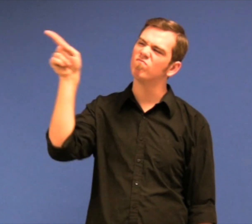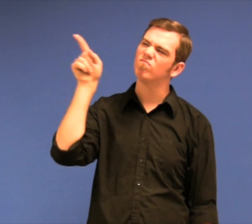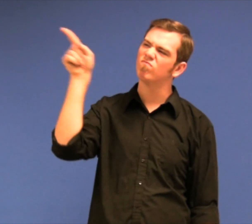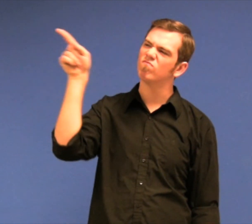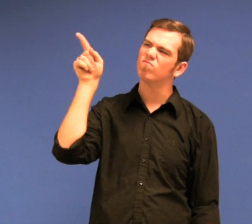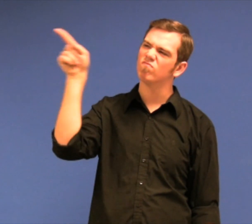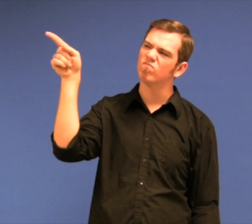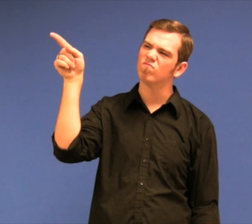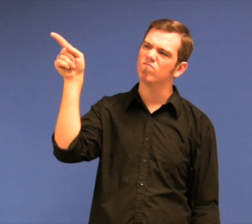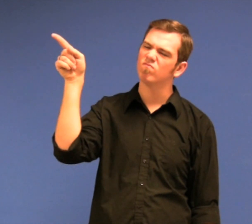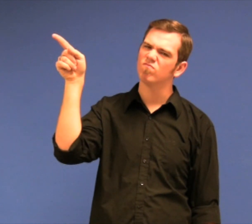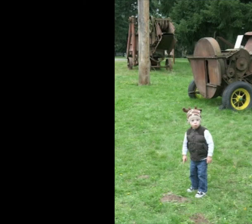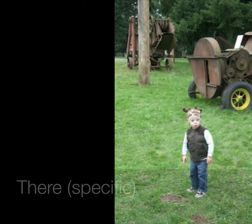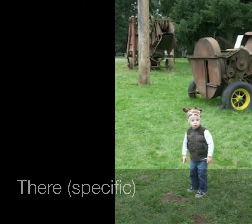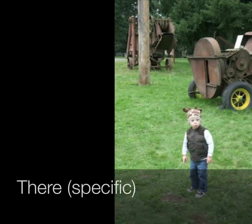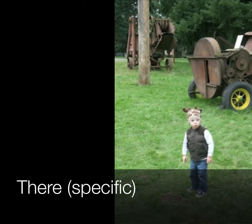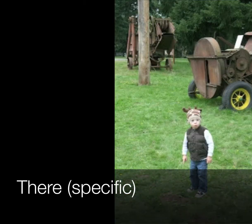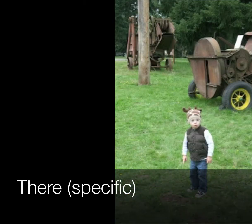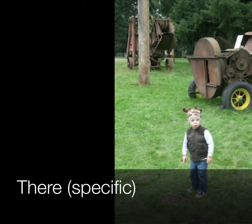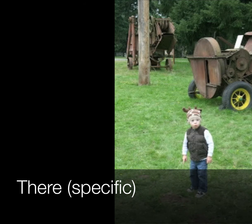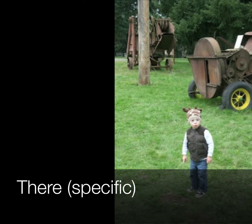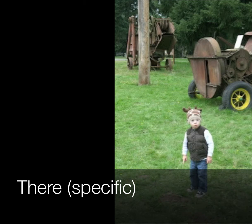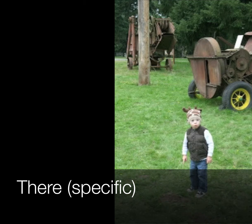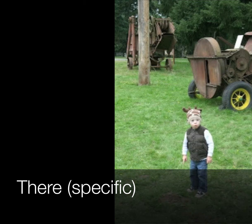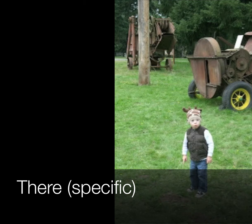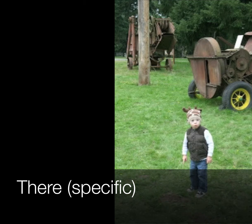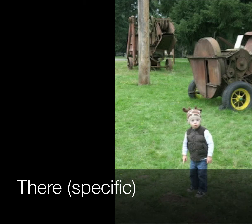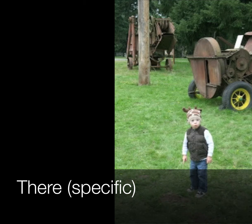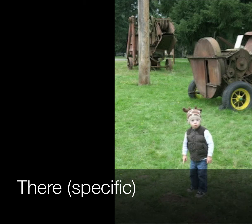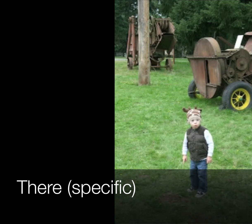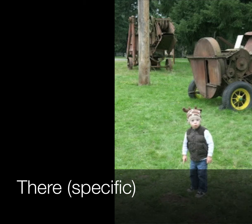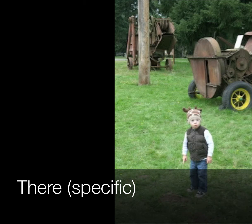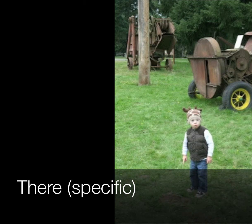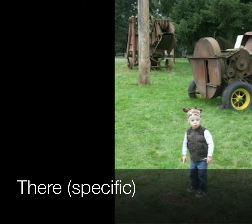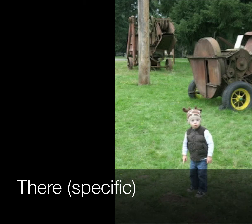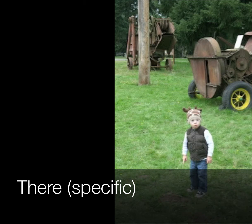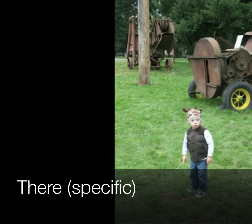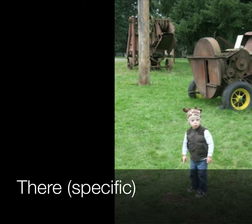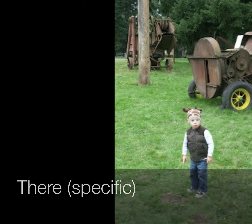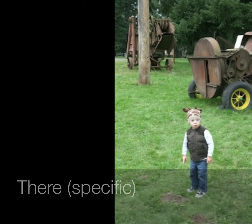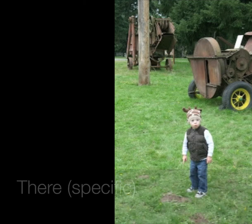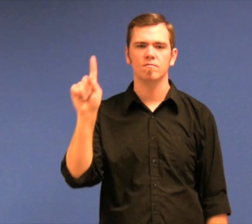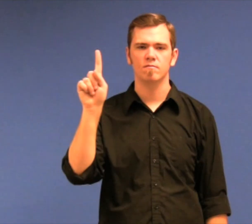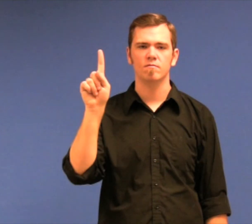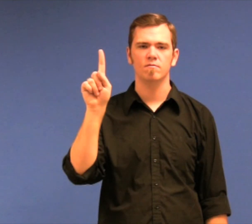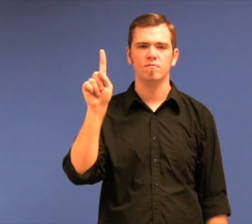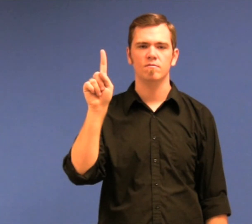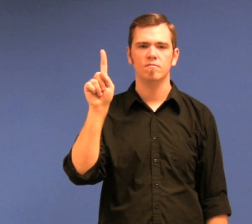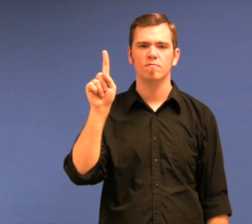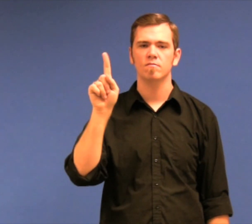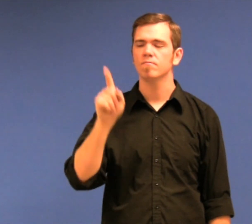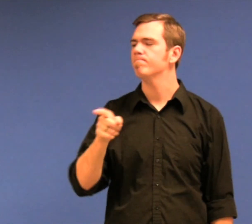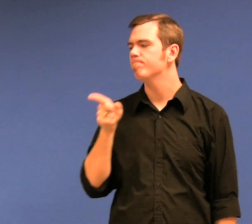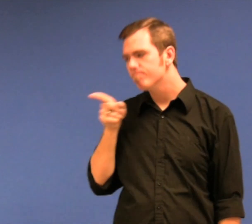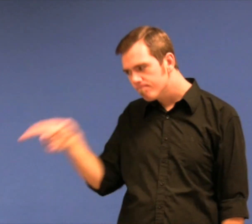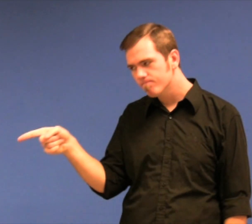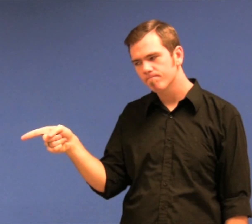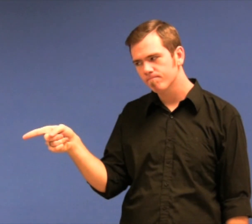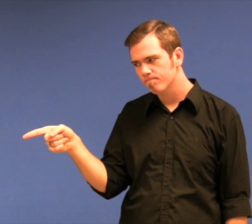Over there. Now a specific there is if the object is in plain sight and it's right